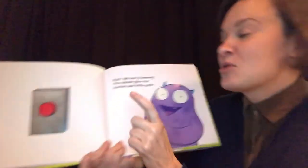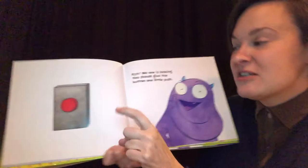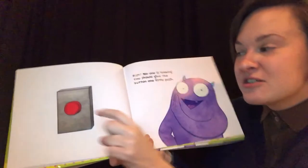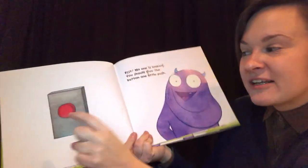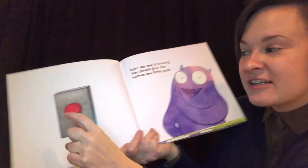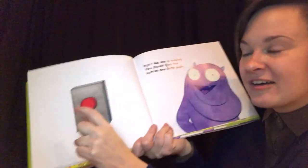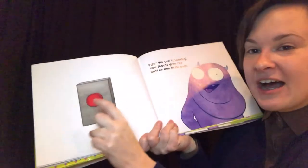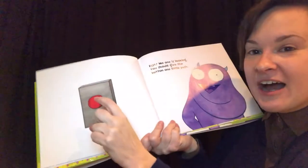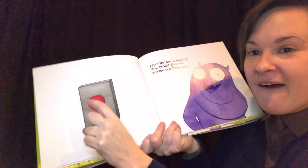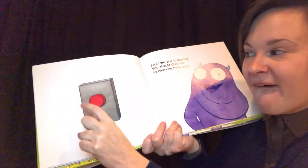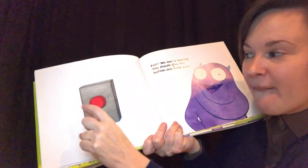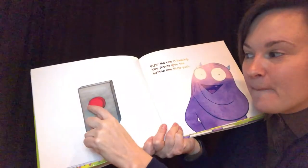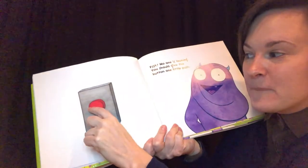I'm going to do it. Boop.